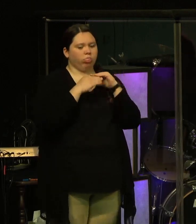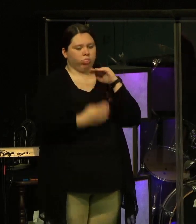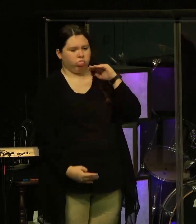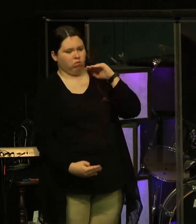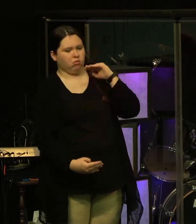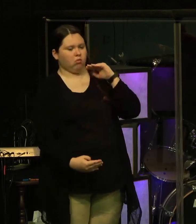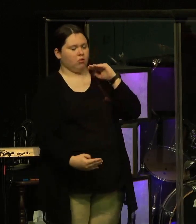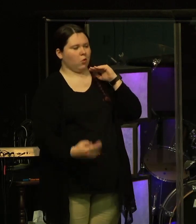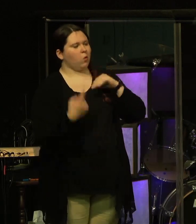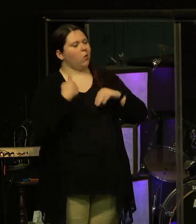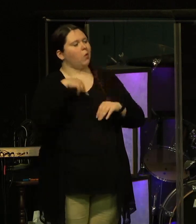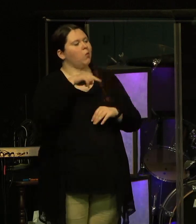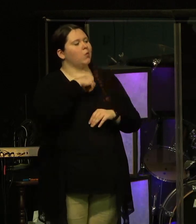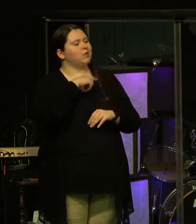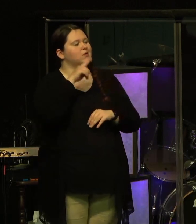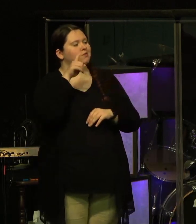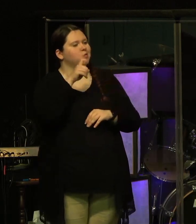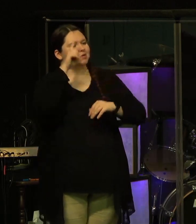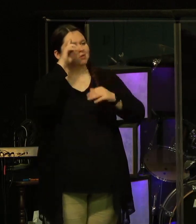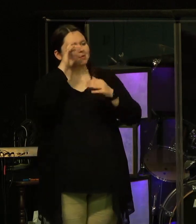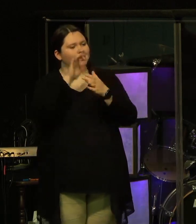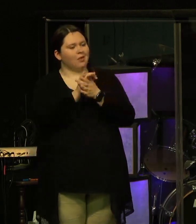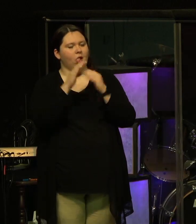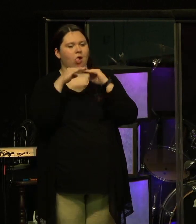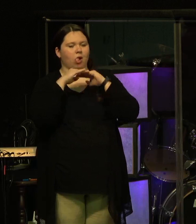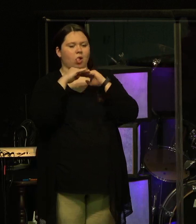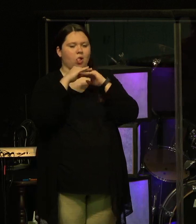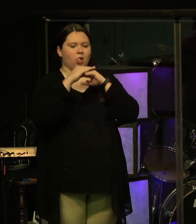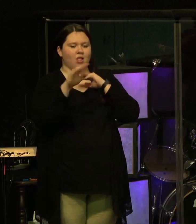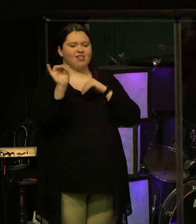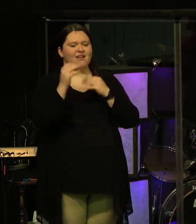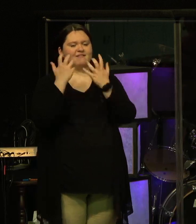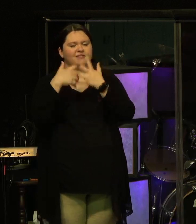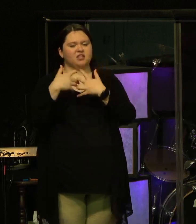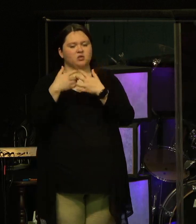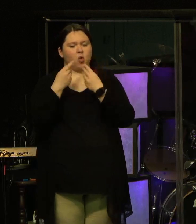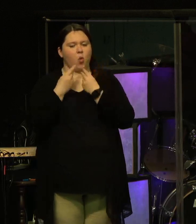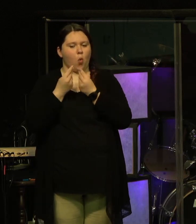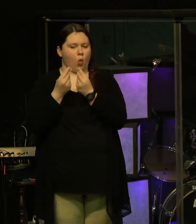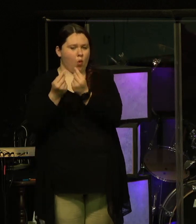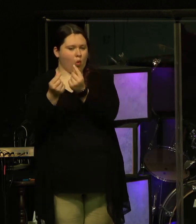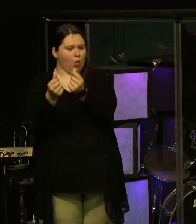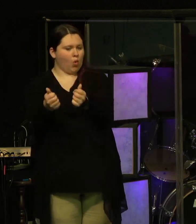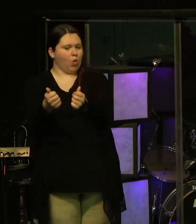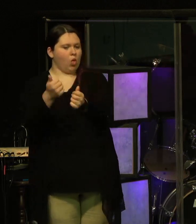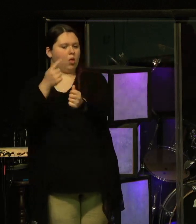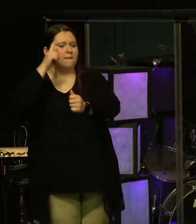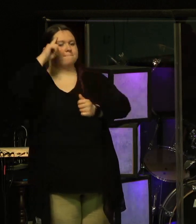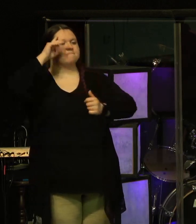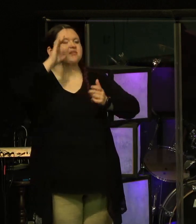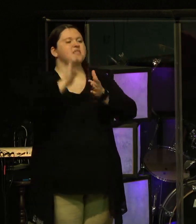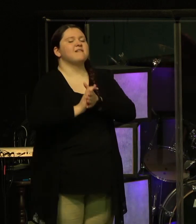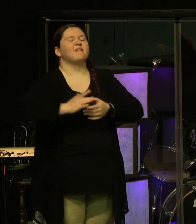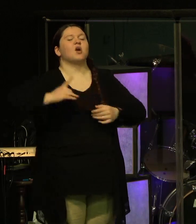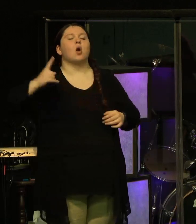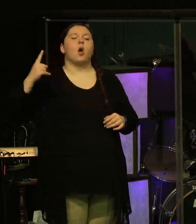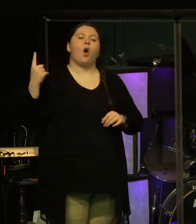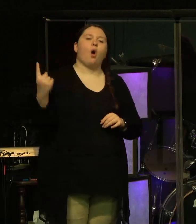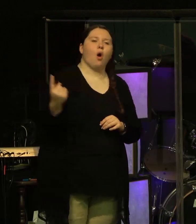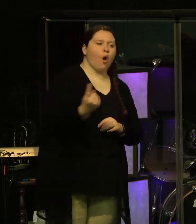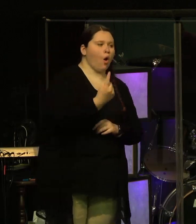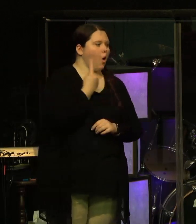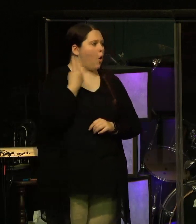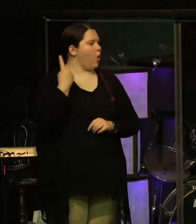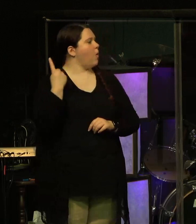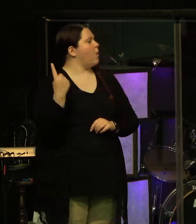We're made to be that finely tuned machine, believing all the time,